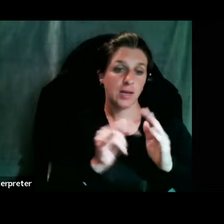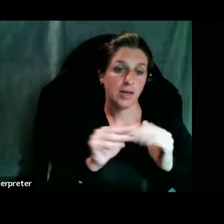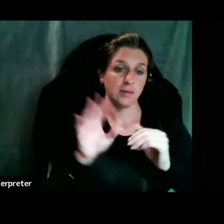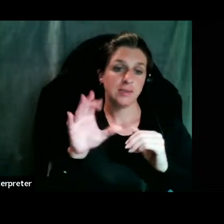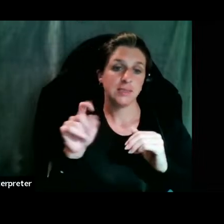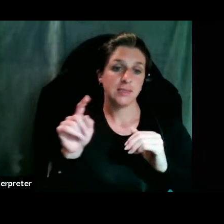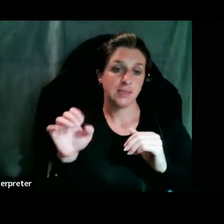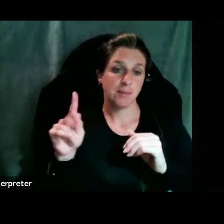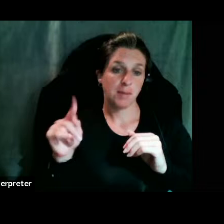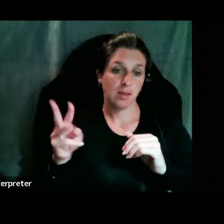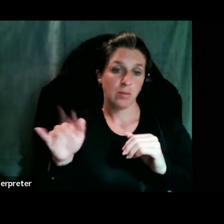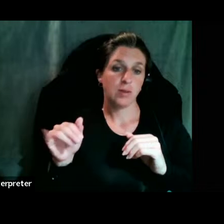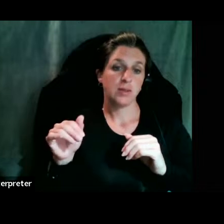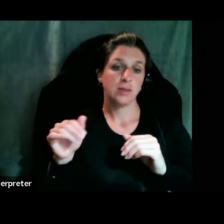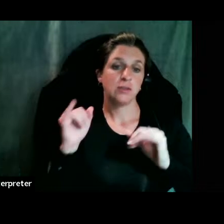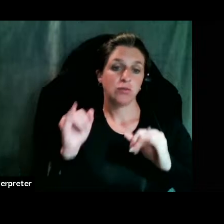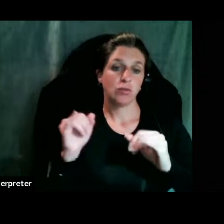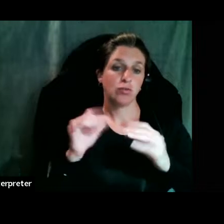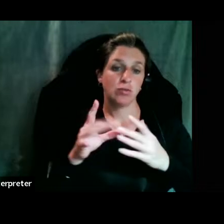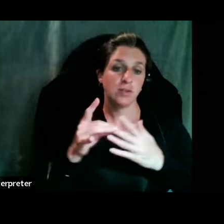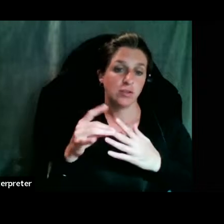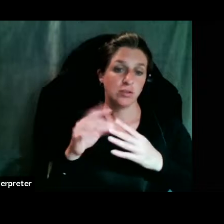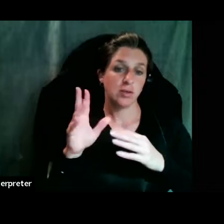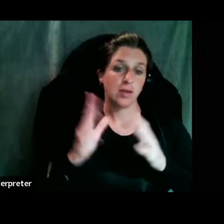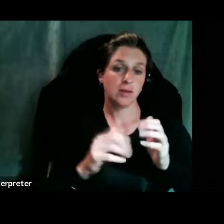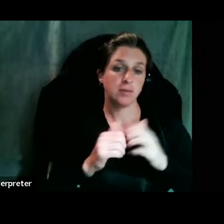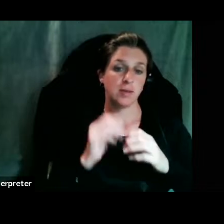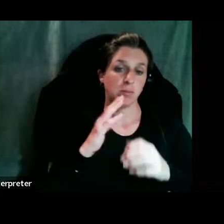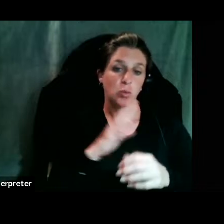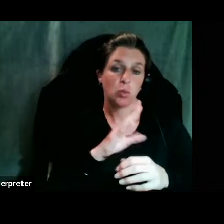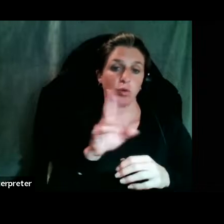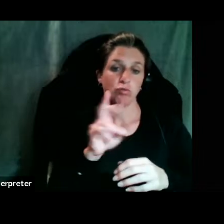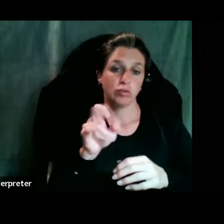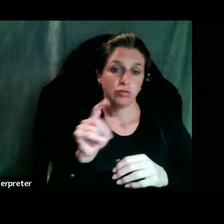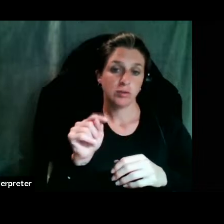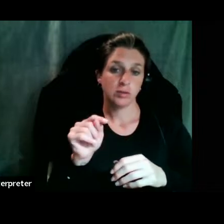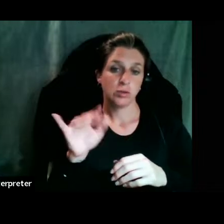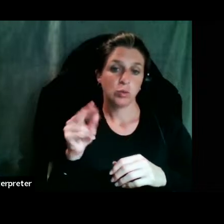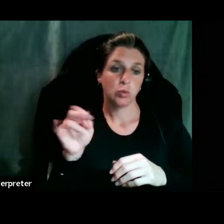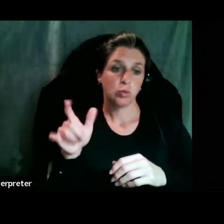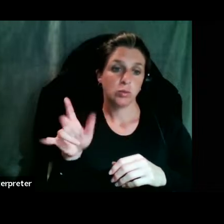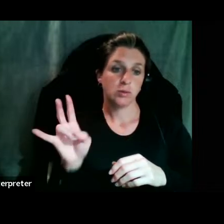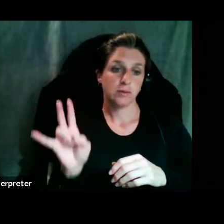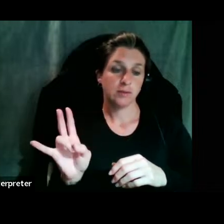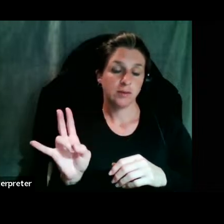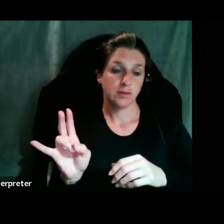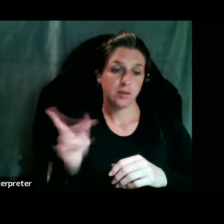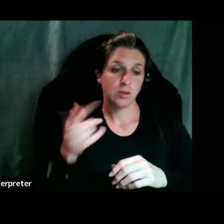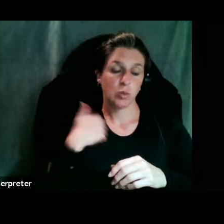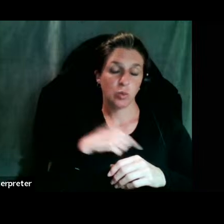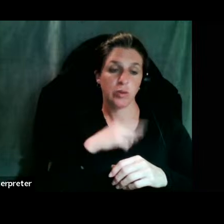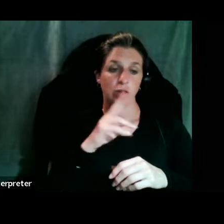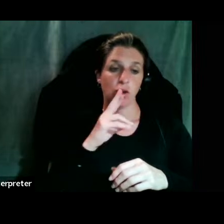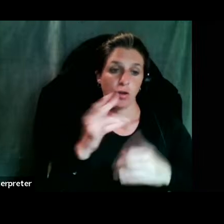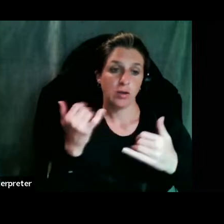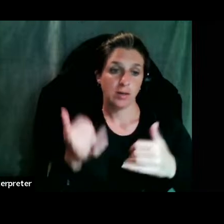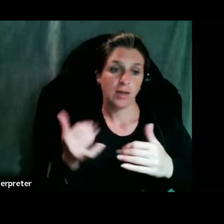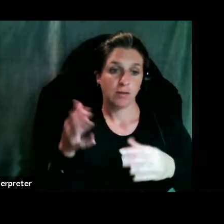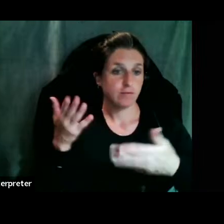pathways, instructional leadership update, and board retreat, June 27th. We are now